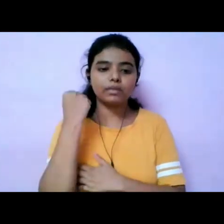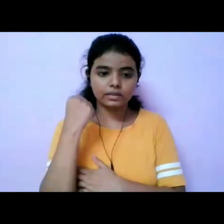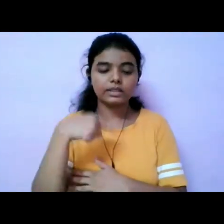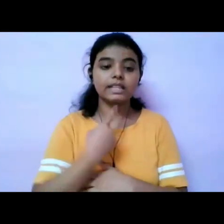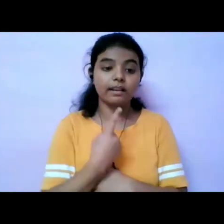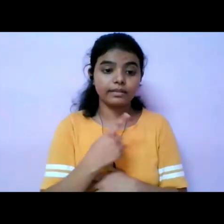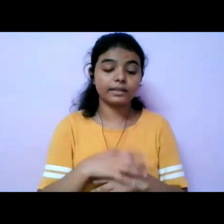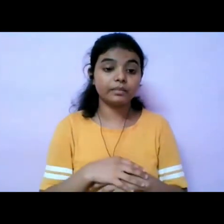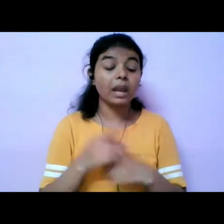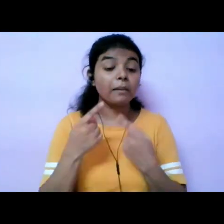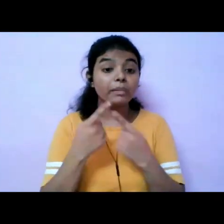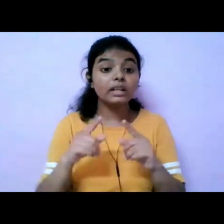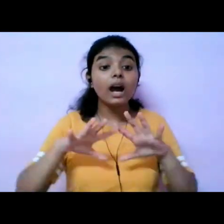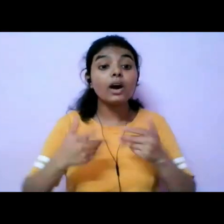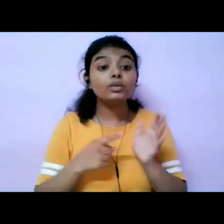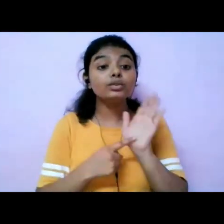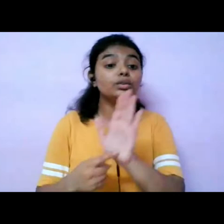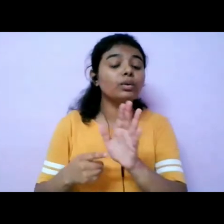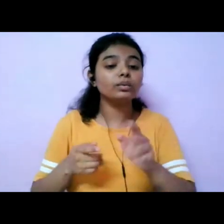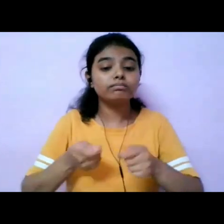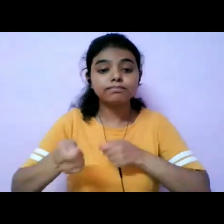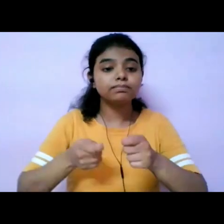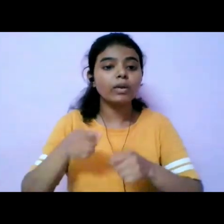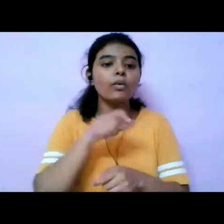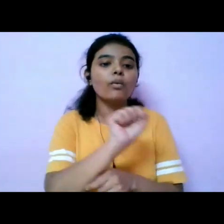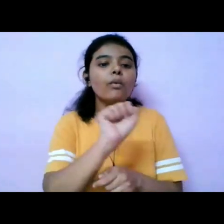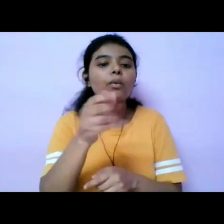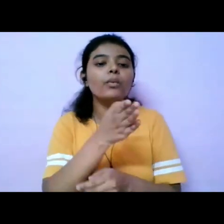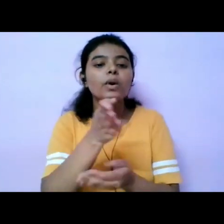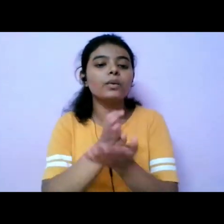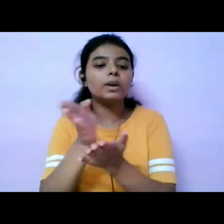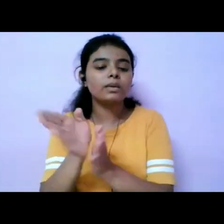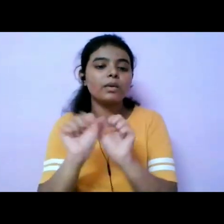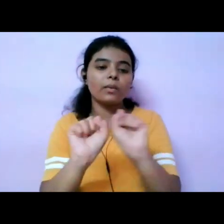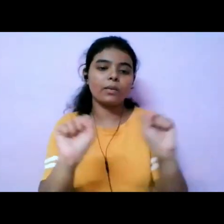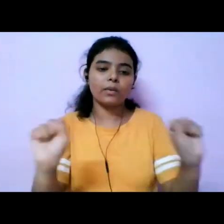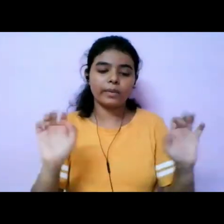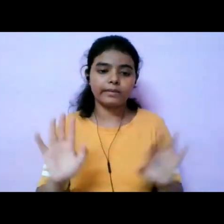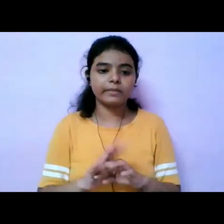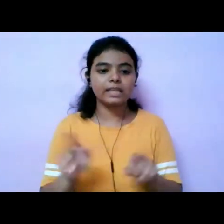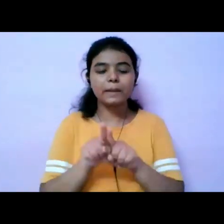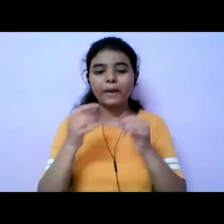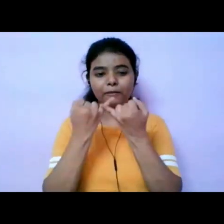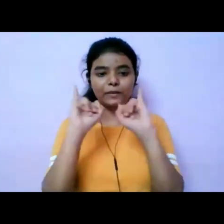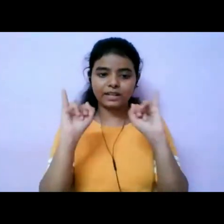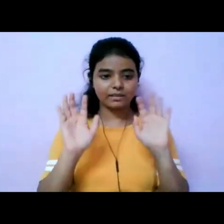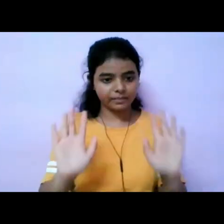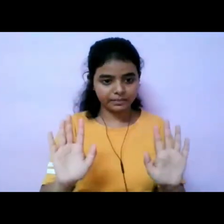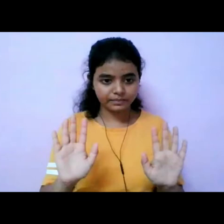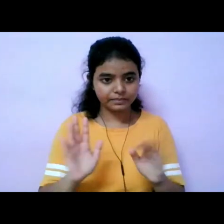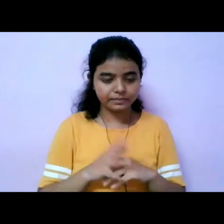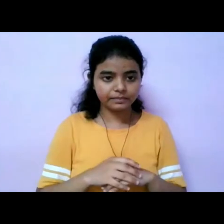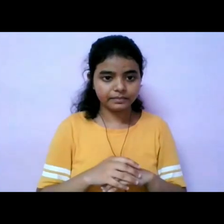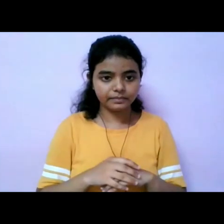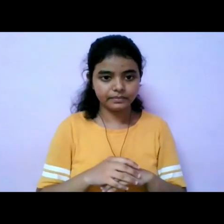But how you enact that is important in your own terms, because there's freedom there to take that